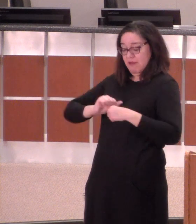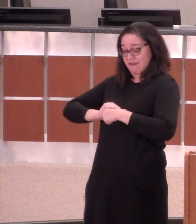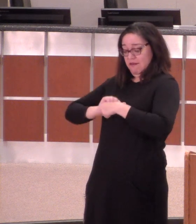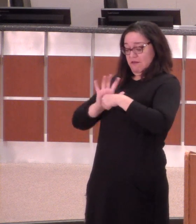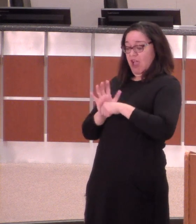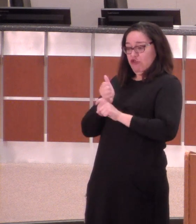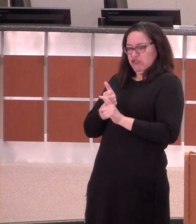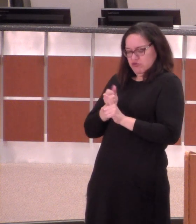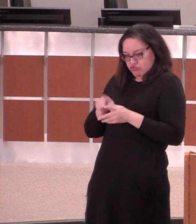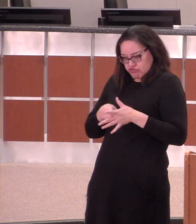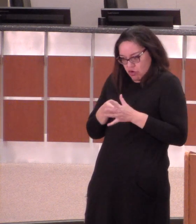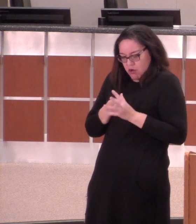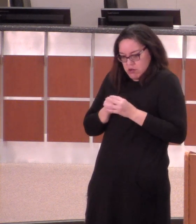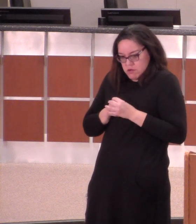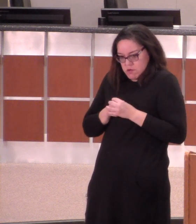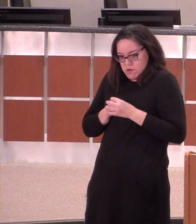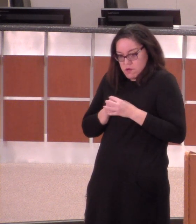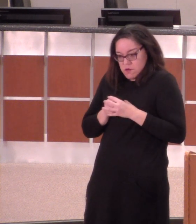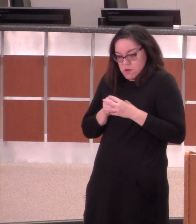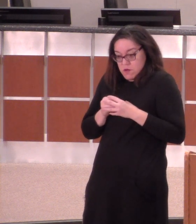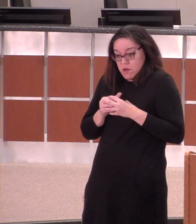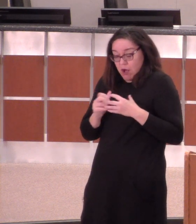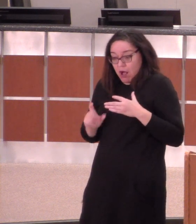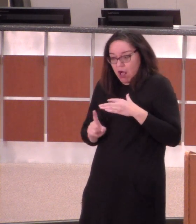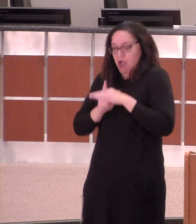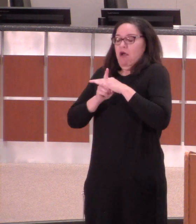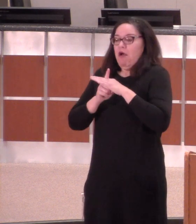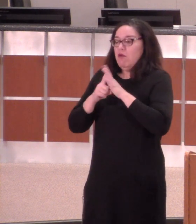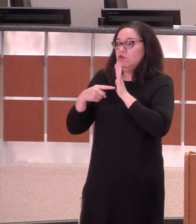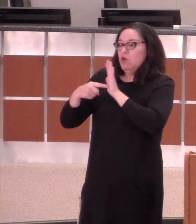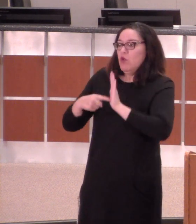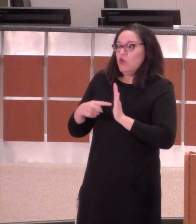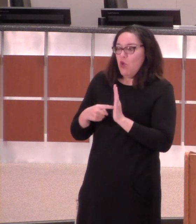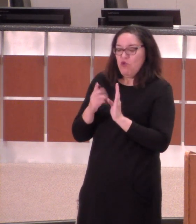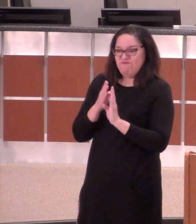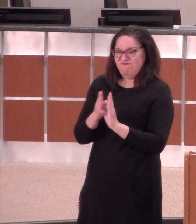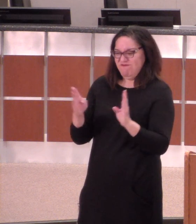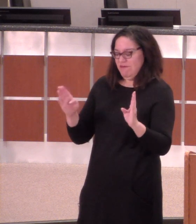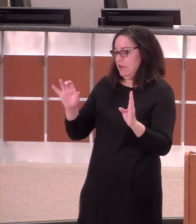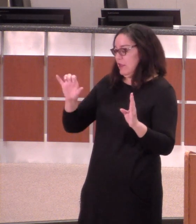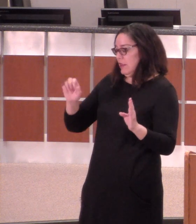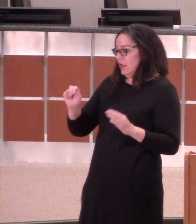virus, there's really no telling. It's just impossible to tell.